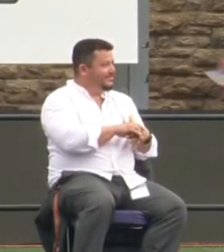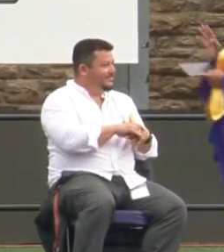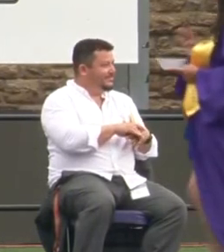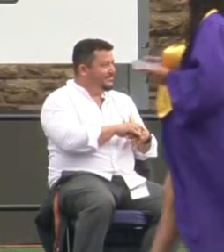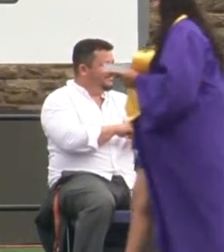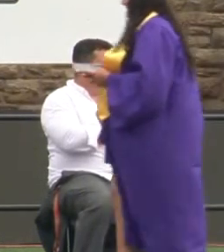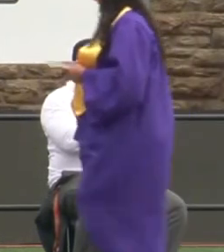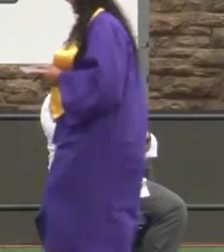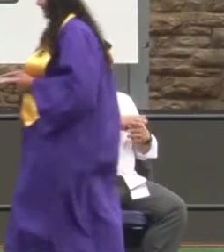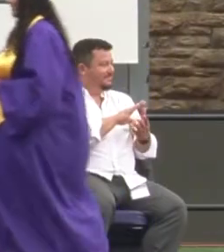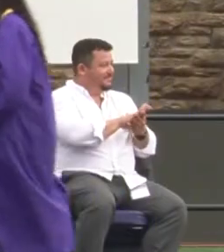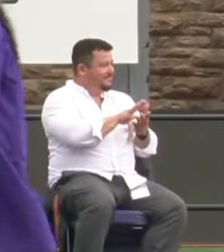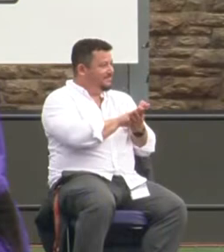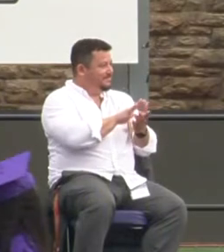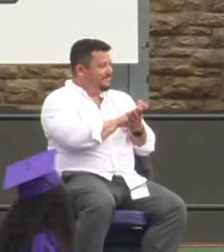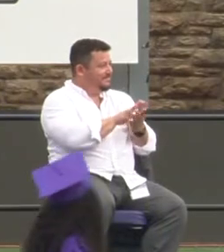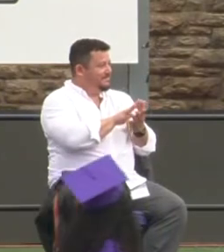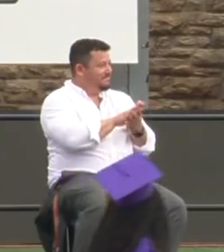Autumn Casey.